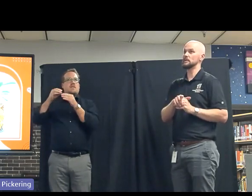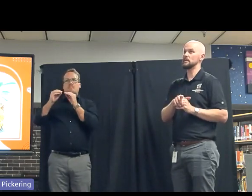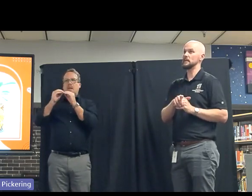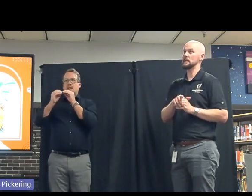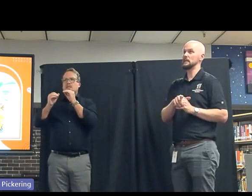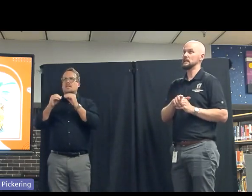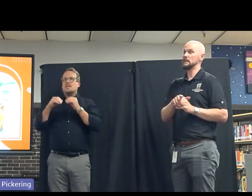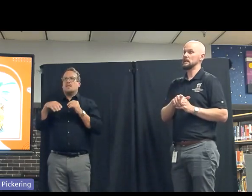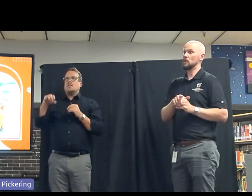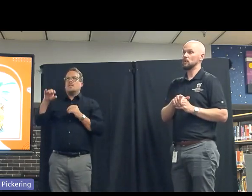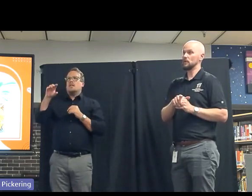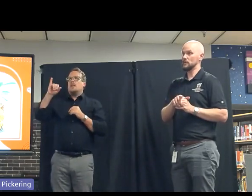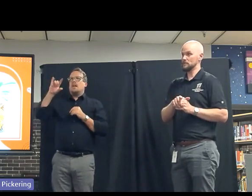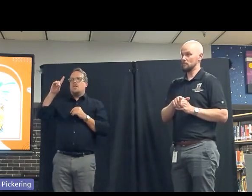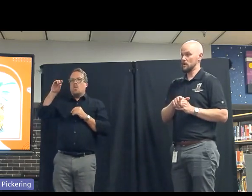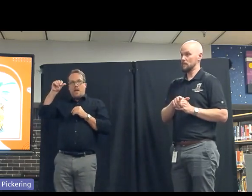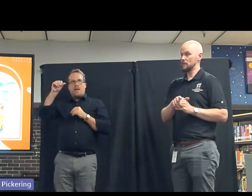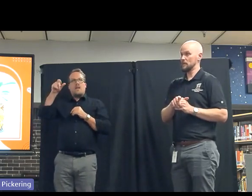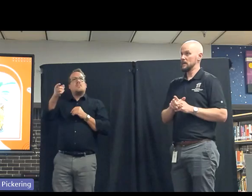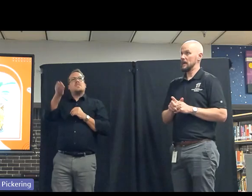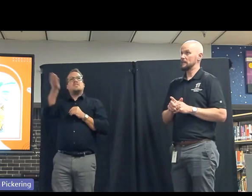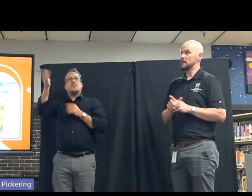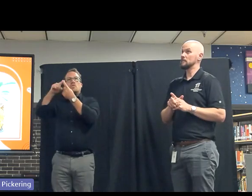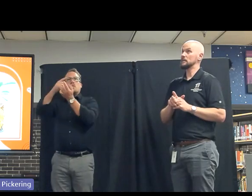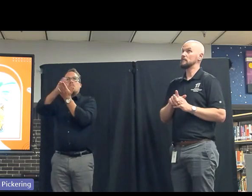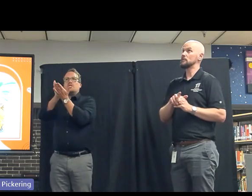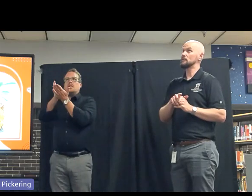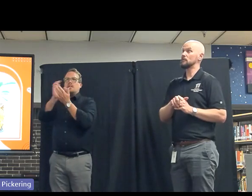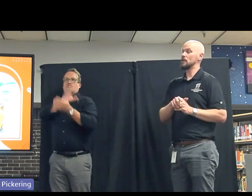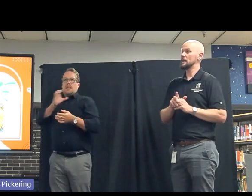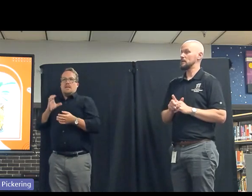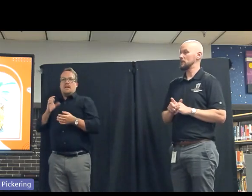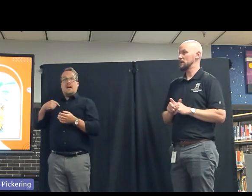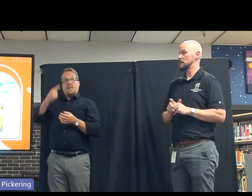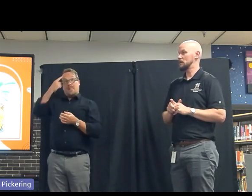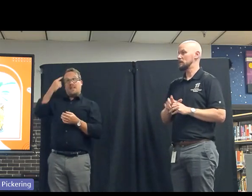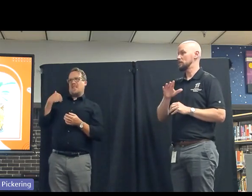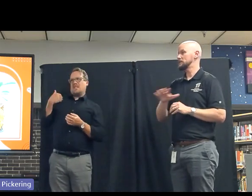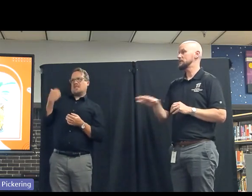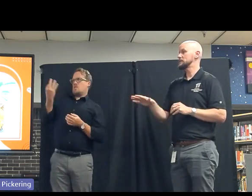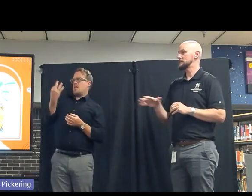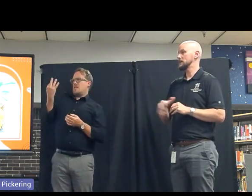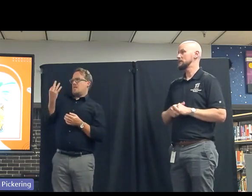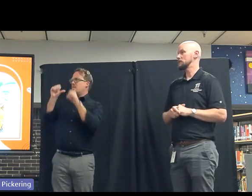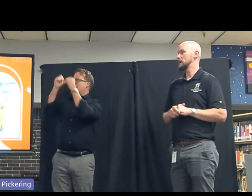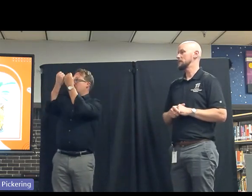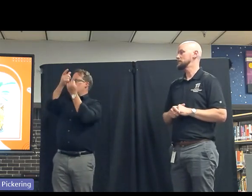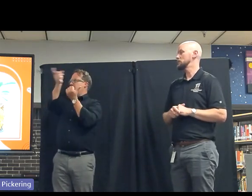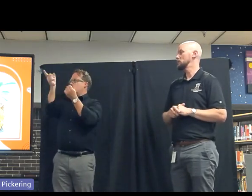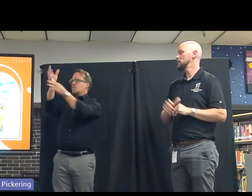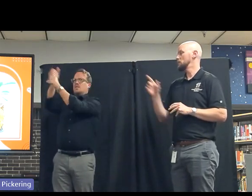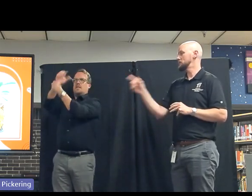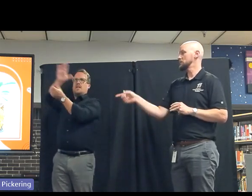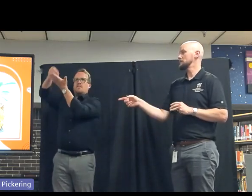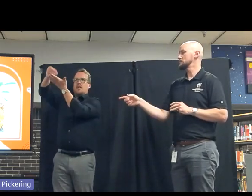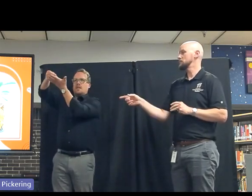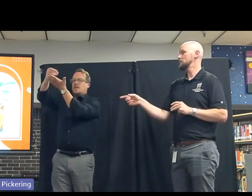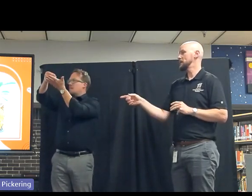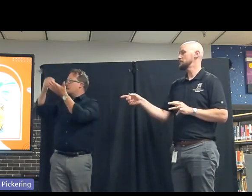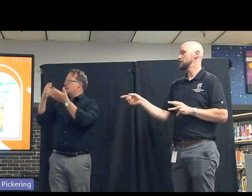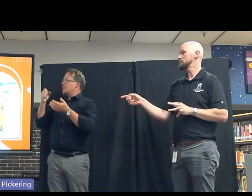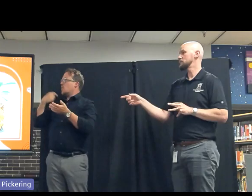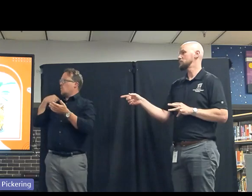the budget committee earlier this month. And then I believe it was Friday that those agencies got their allotment. So we still